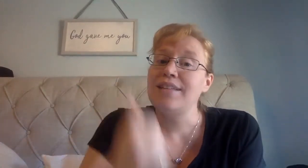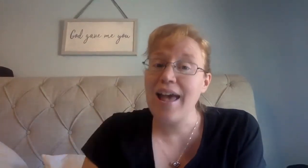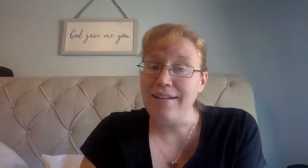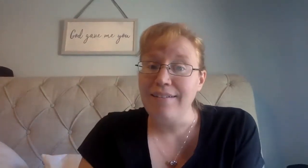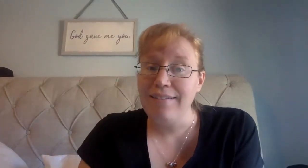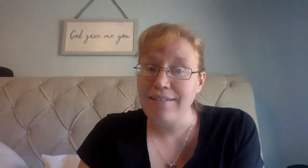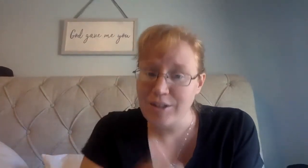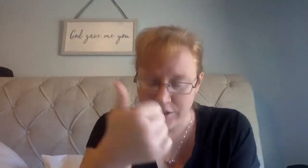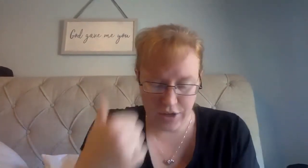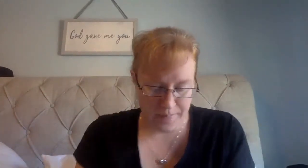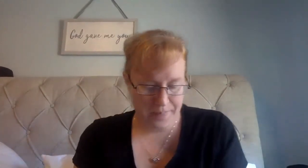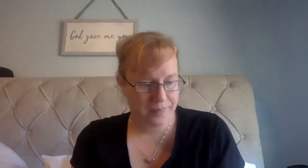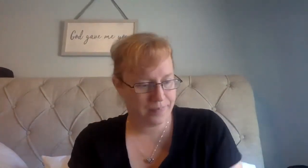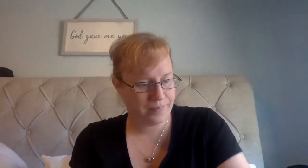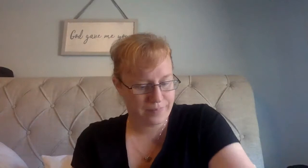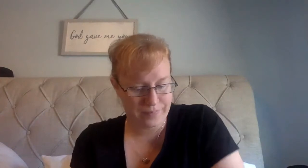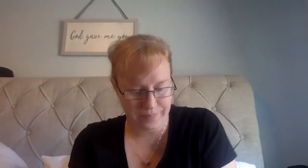10. Good job.